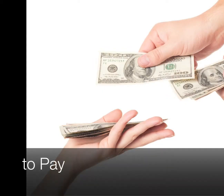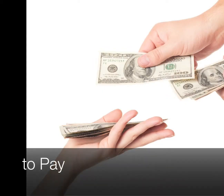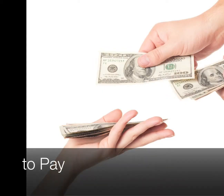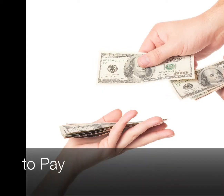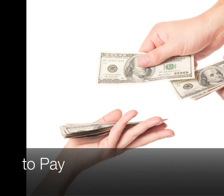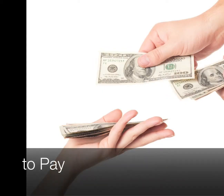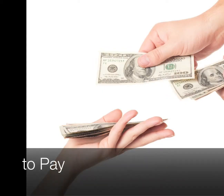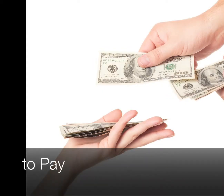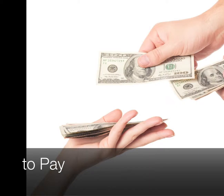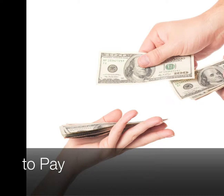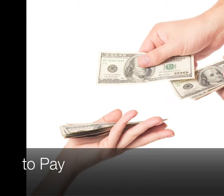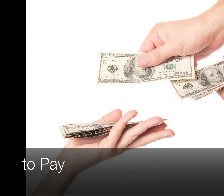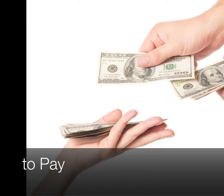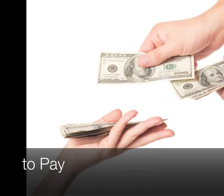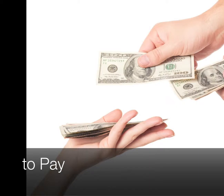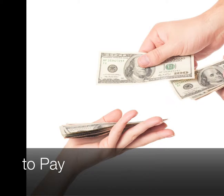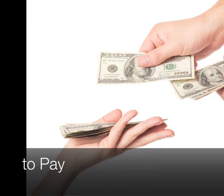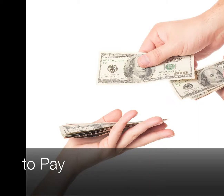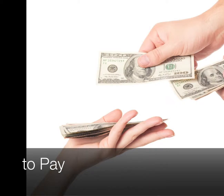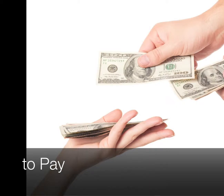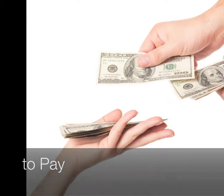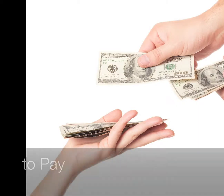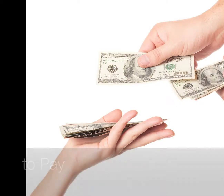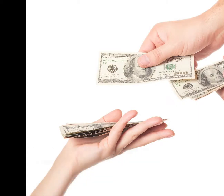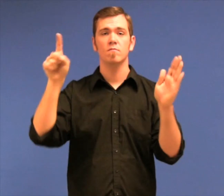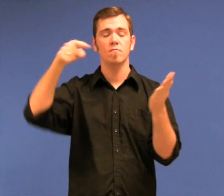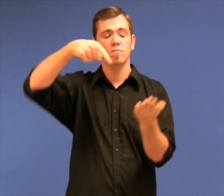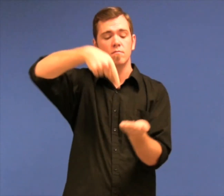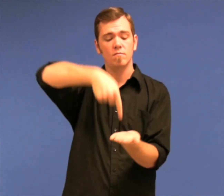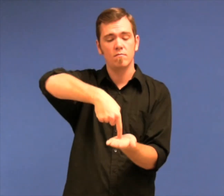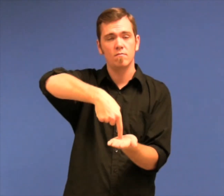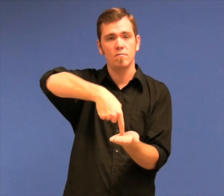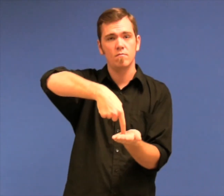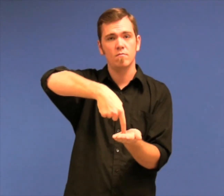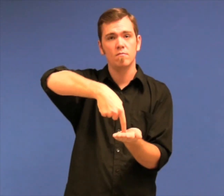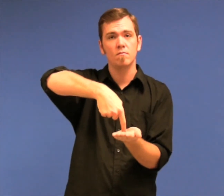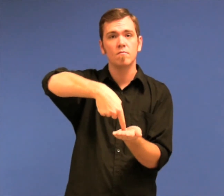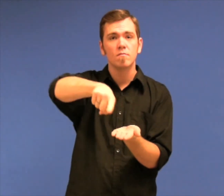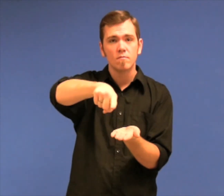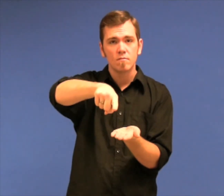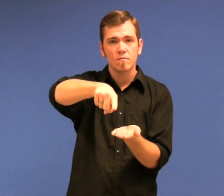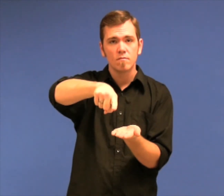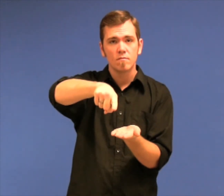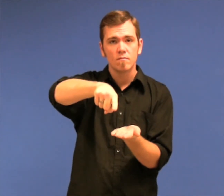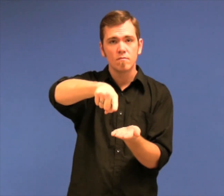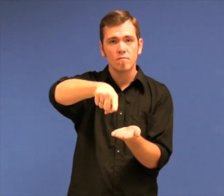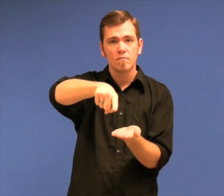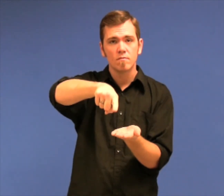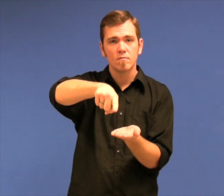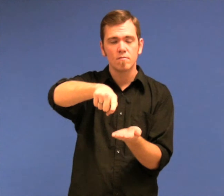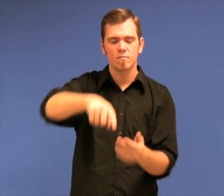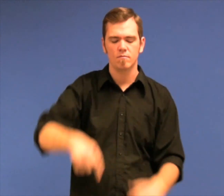Now the sign for pay, the verb to pay, is pay, like you have a stack of money in your hands.